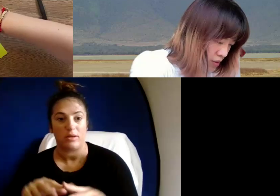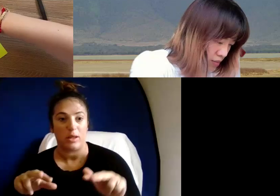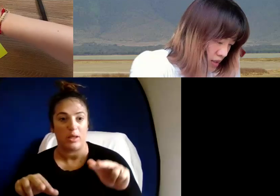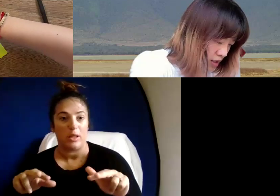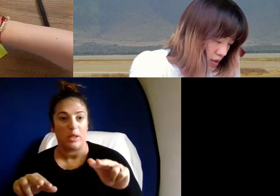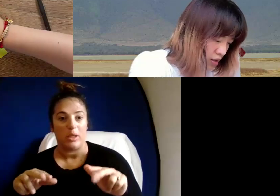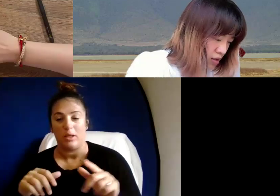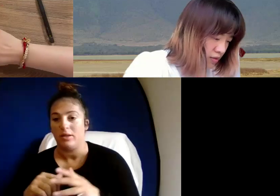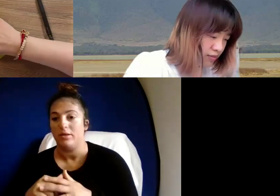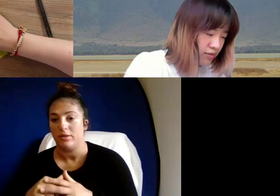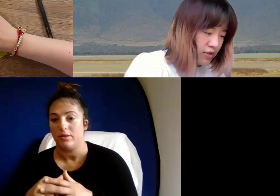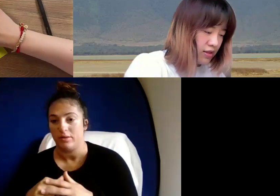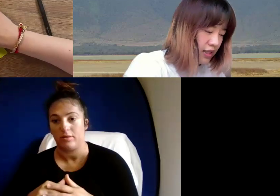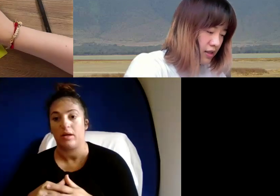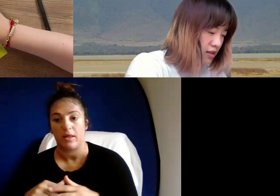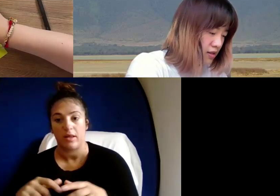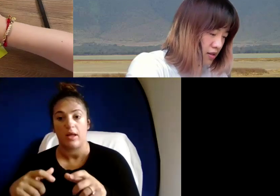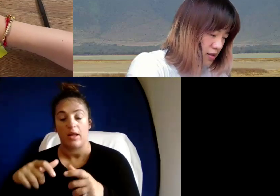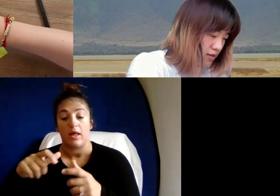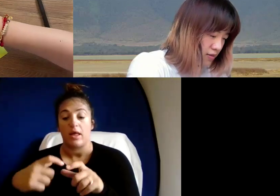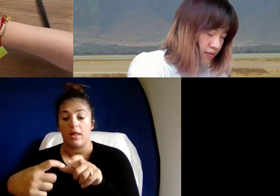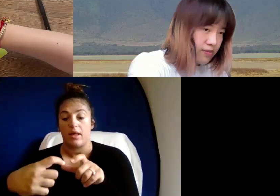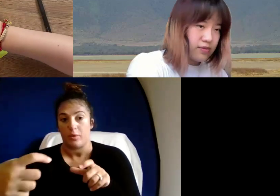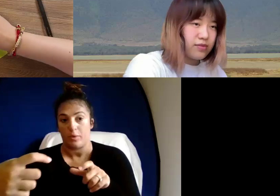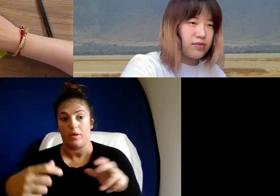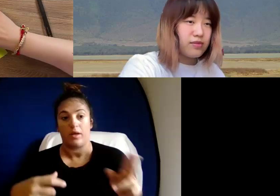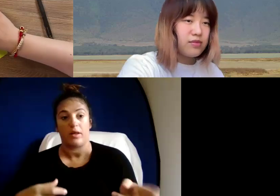the foam sticker like this.